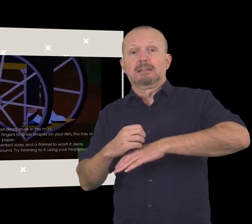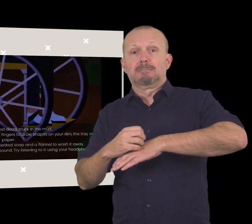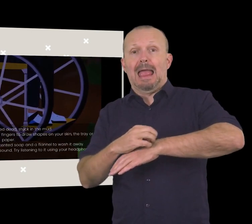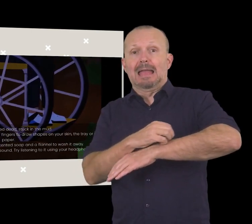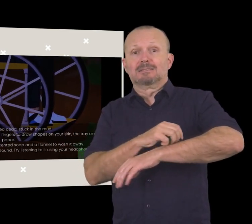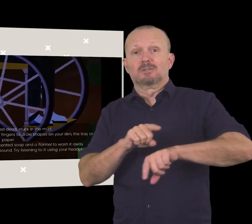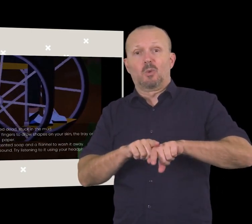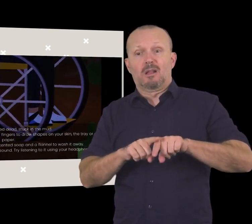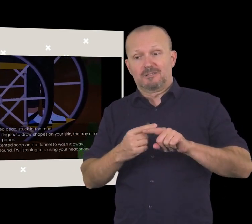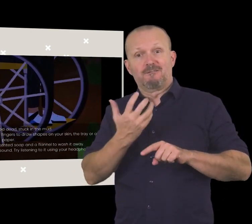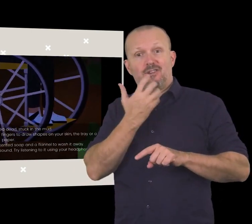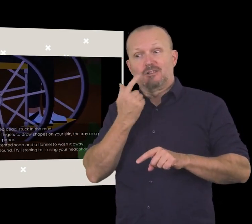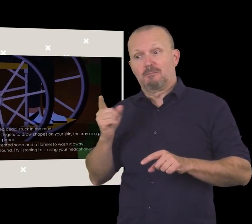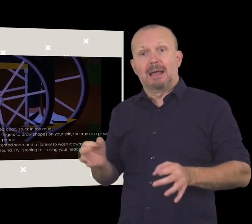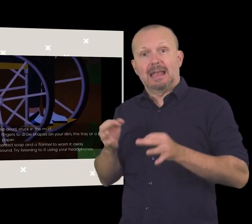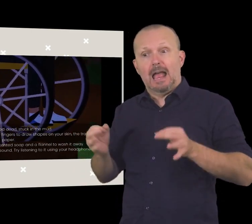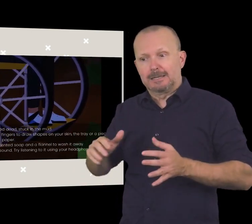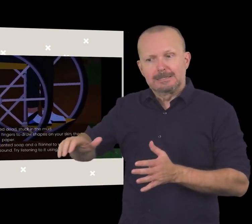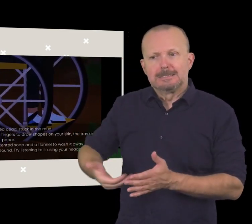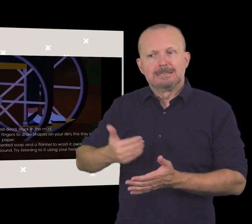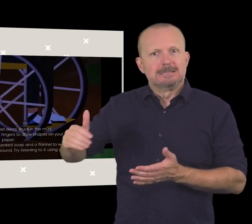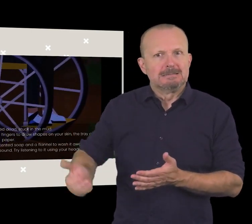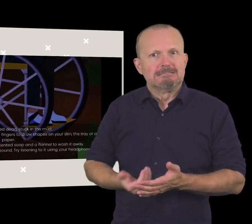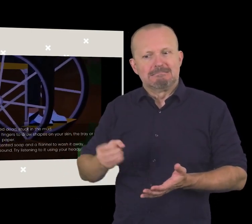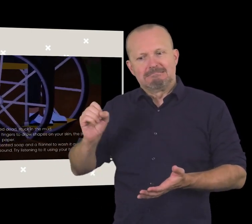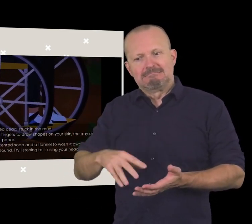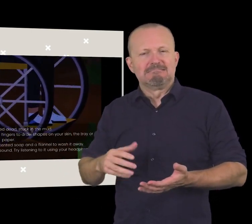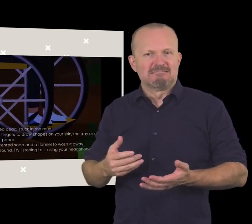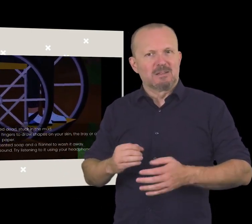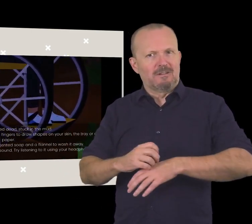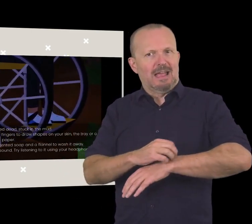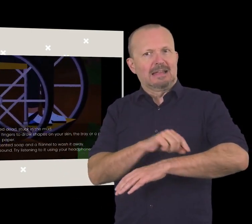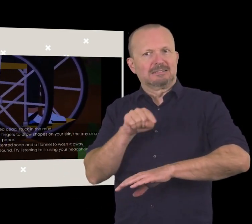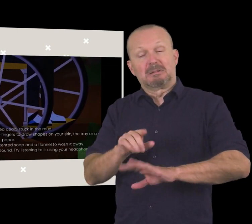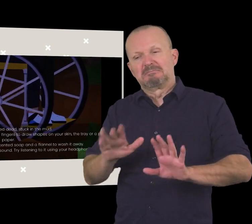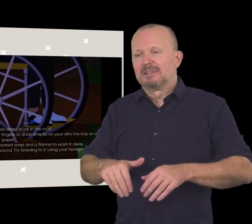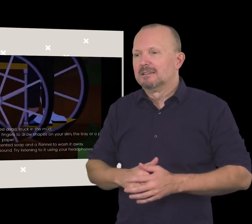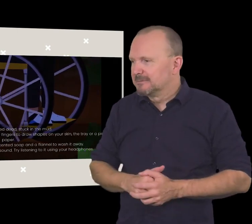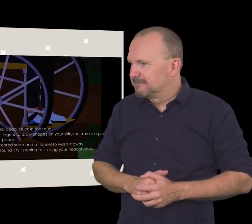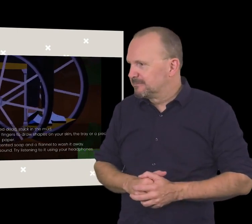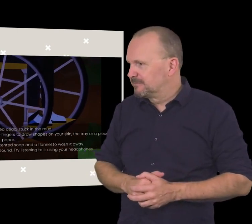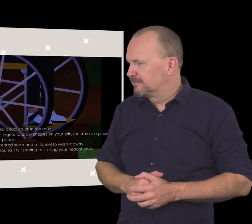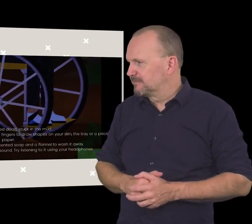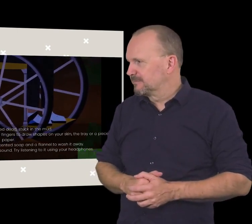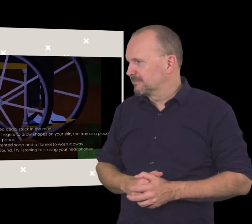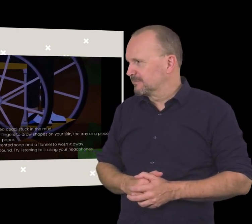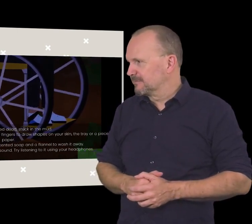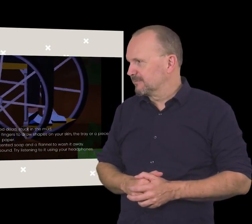some, what's it called? Oh, I can see some ants in this too. It's fresh from my